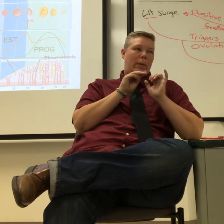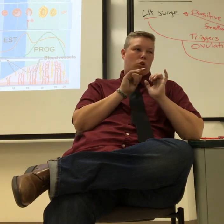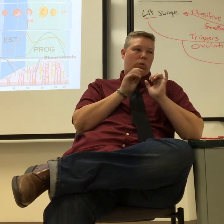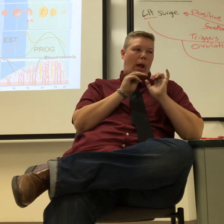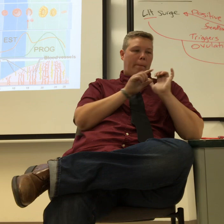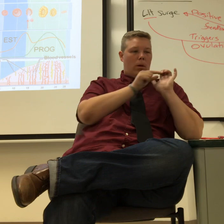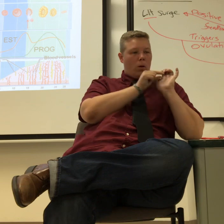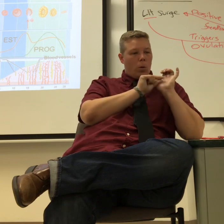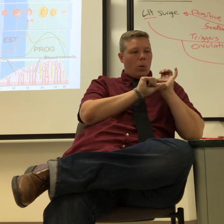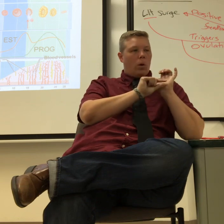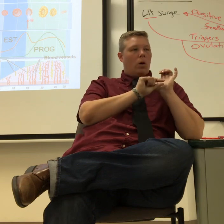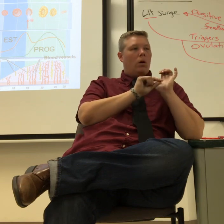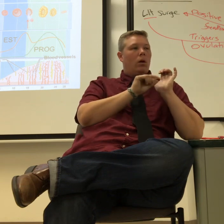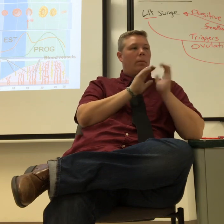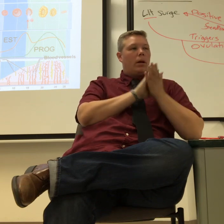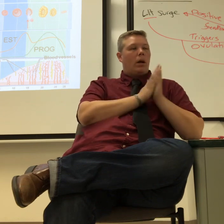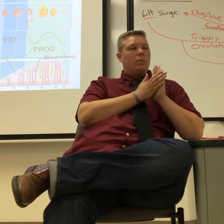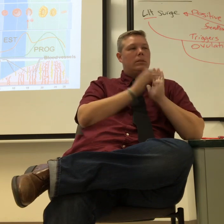secretory